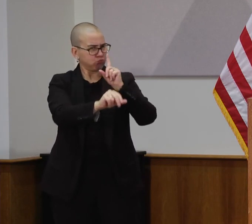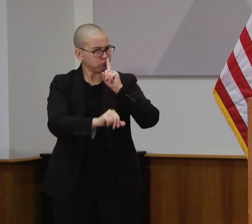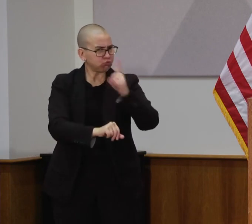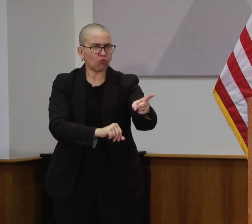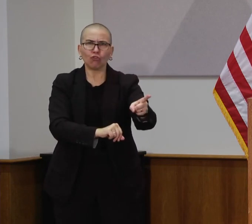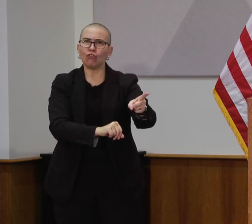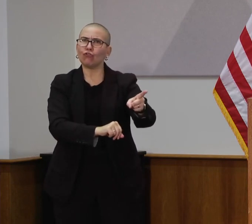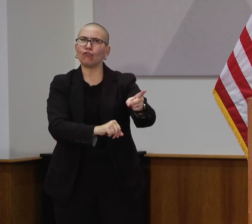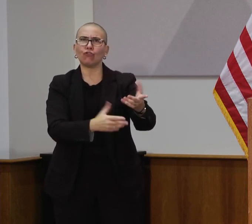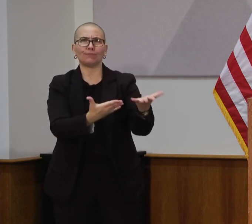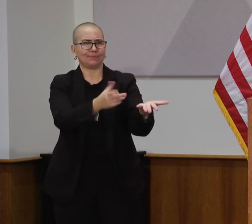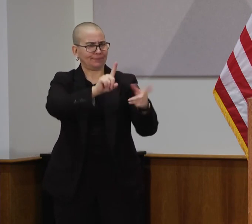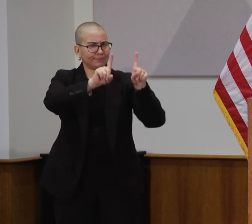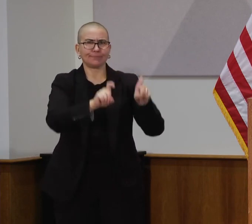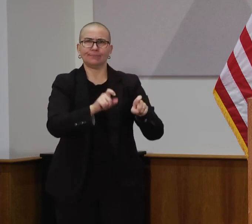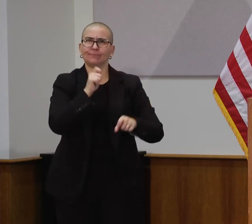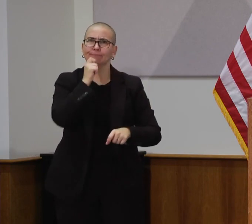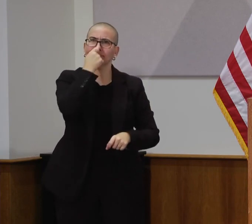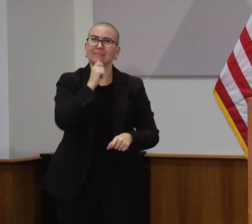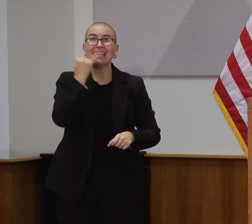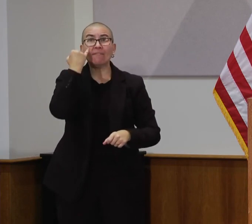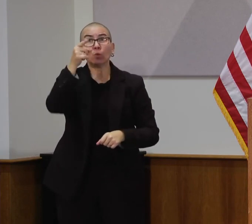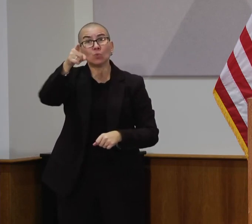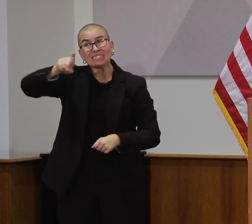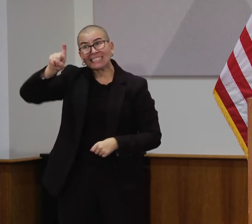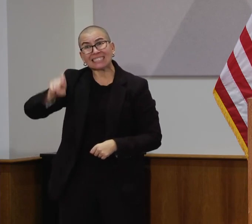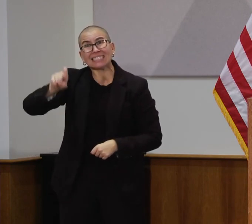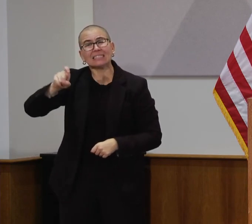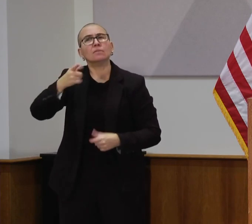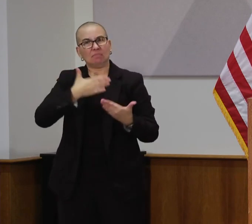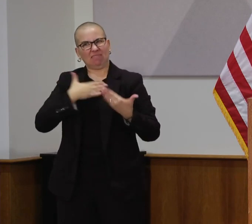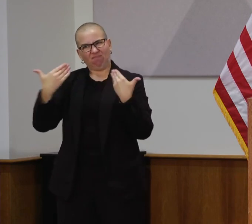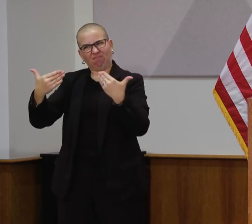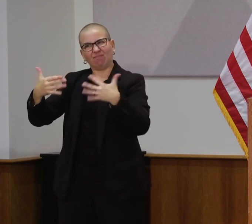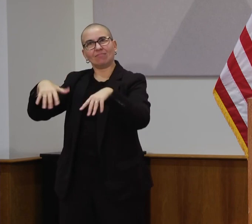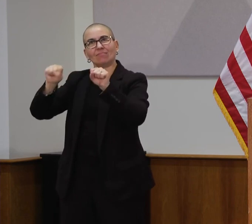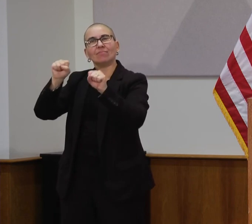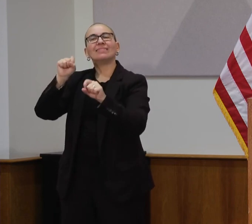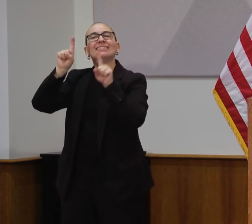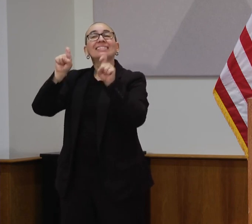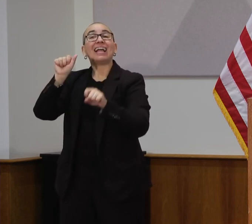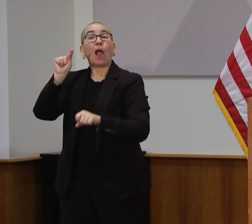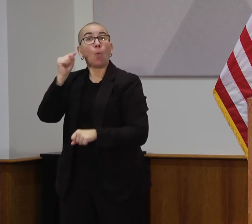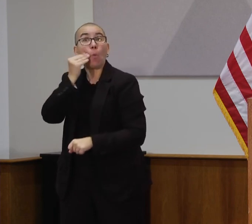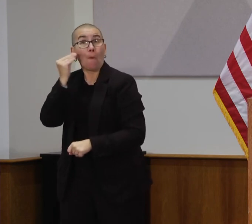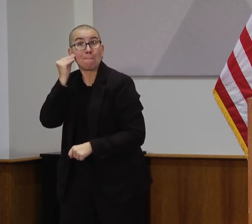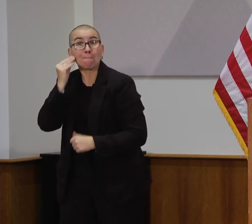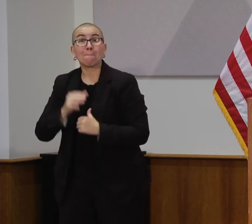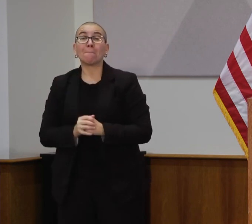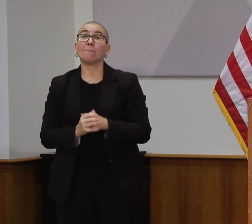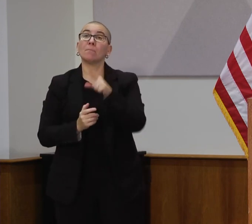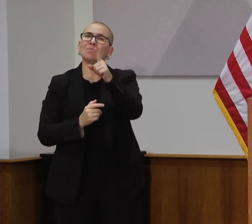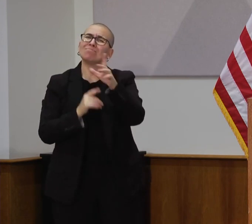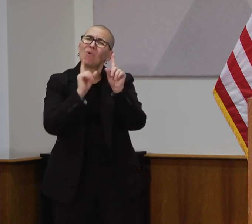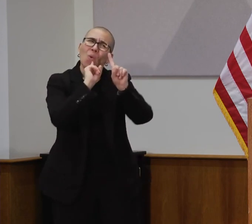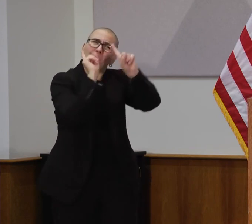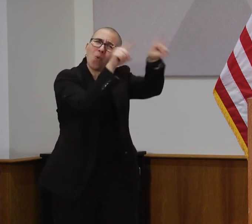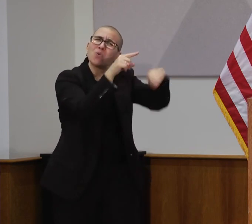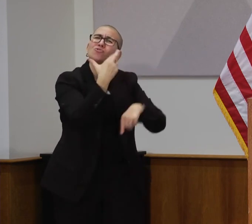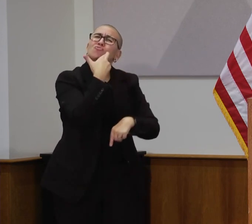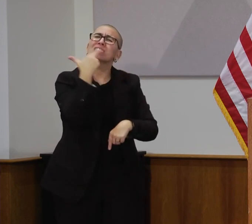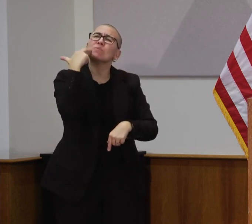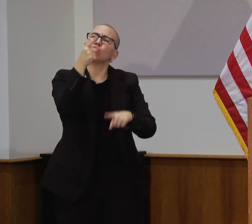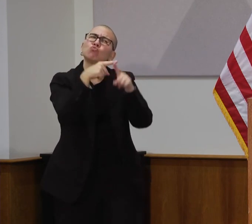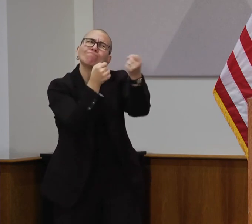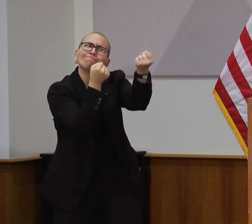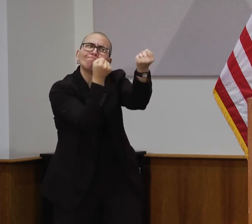saliva, and you can even test at home. Help out your favorite local restaurant by ordering out and delivering. Get